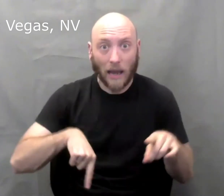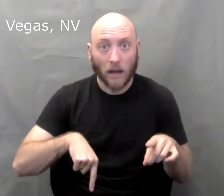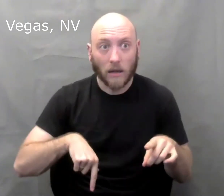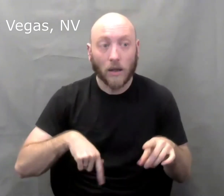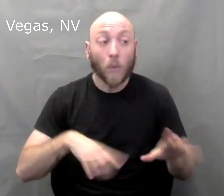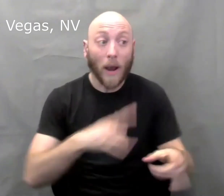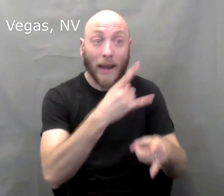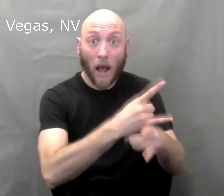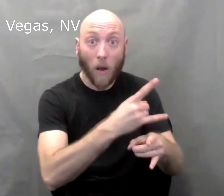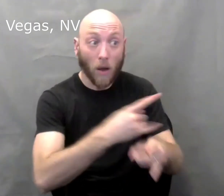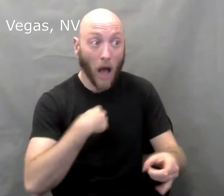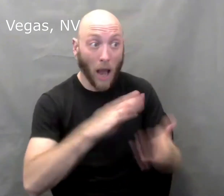not my own will.